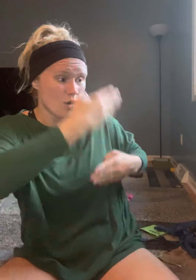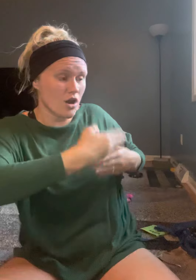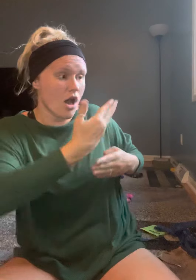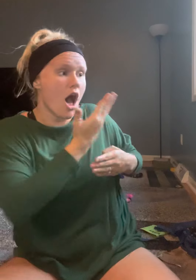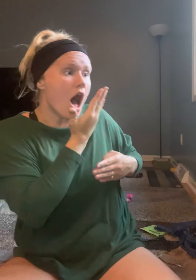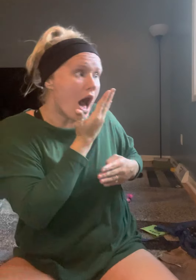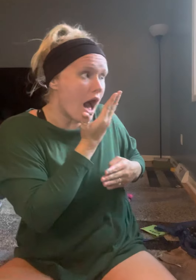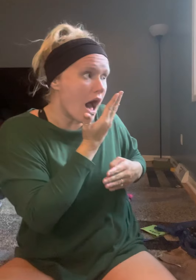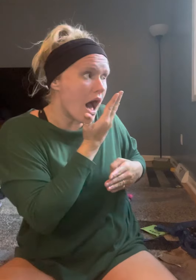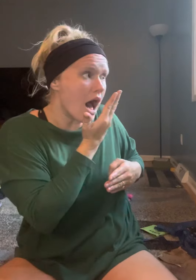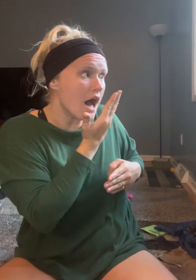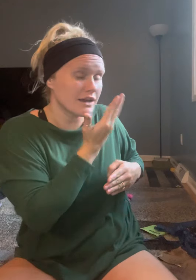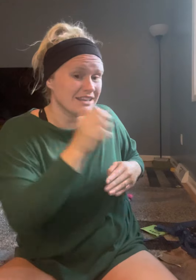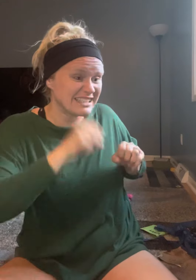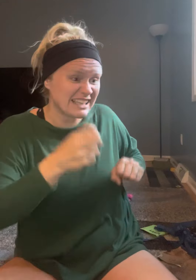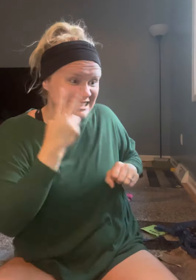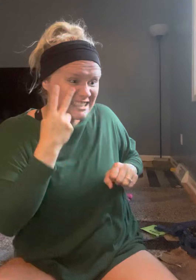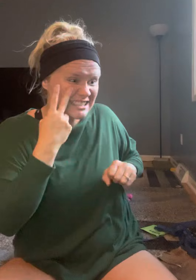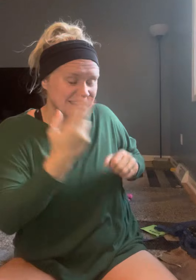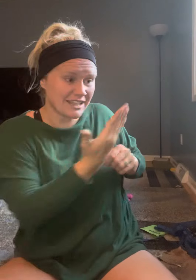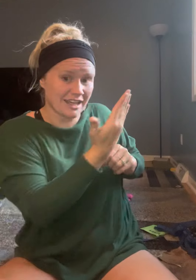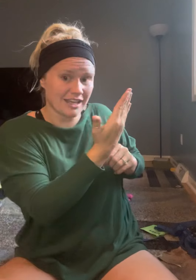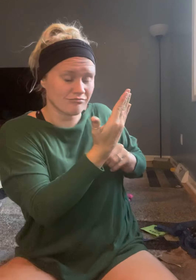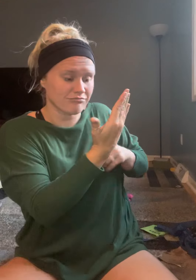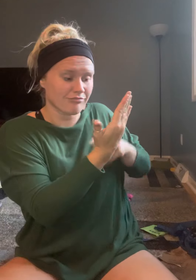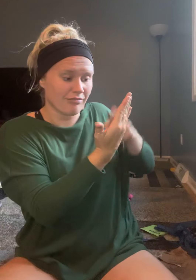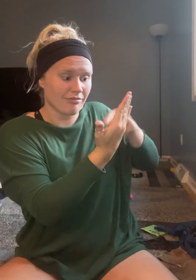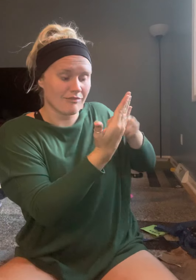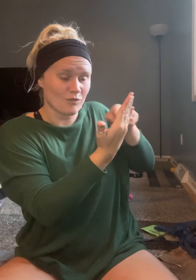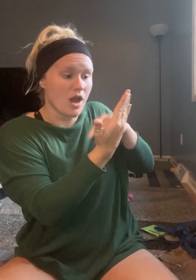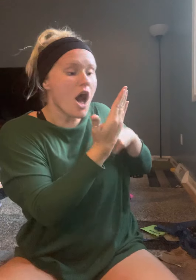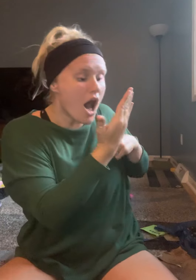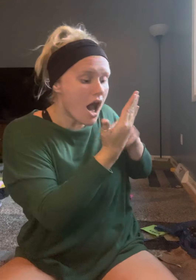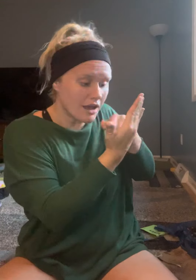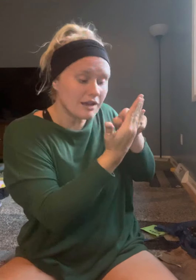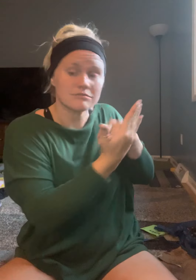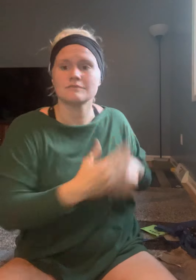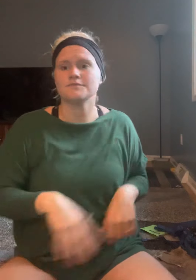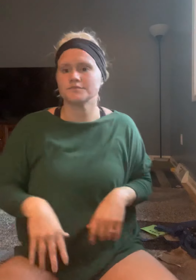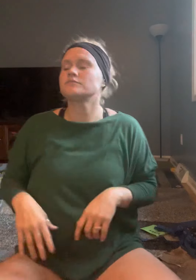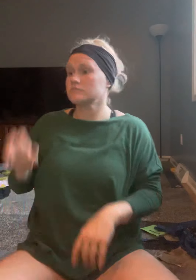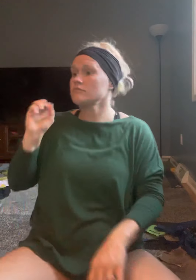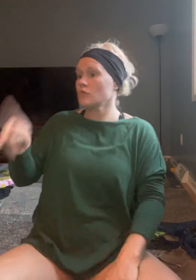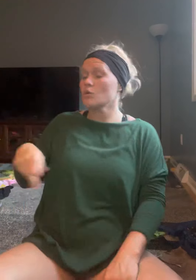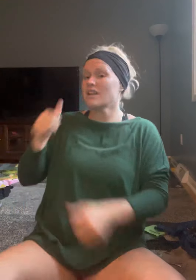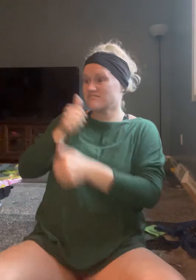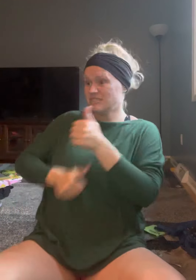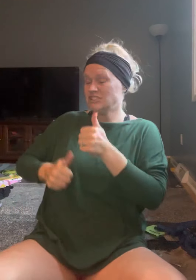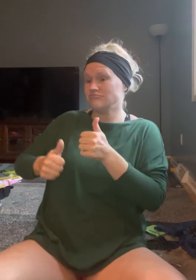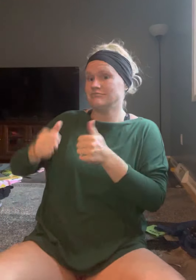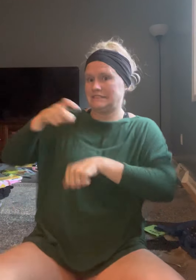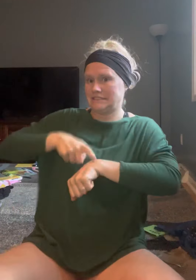up to a window itself and you breathe on the window. You have, every time you exhale carbon dioxide, other gases, as well as water